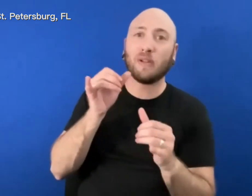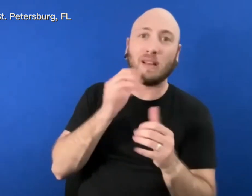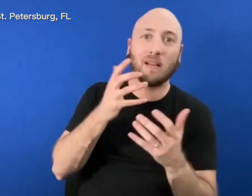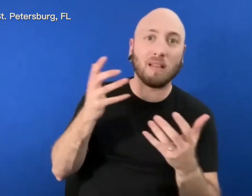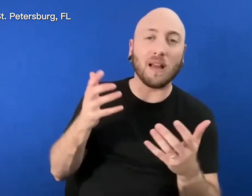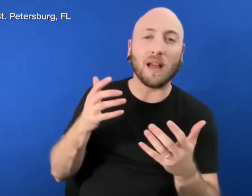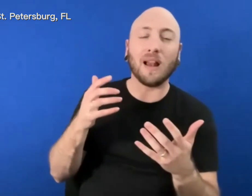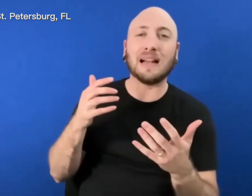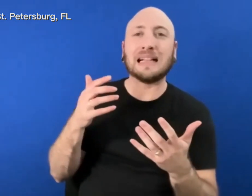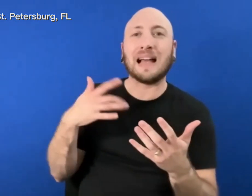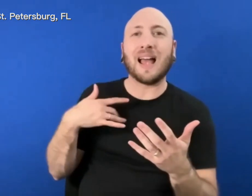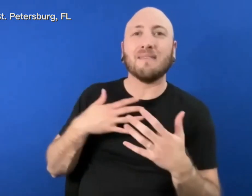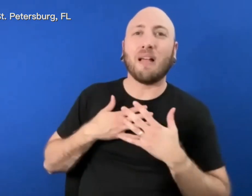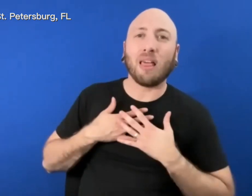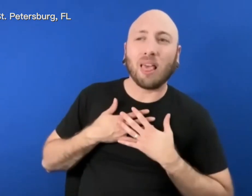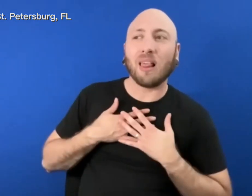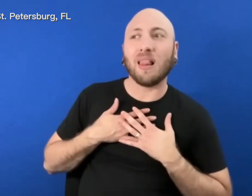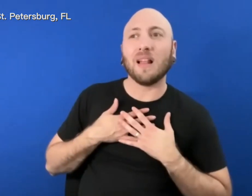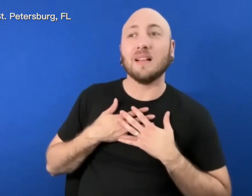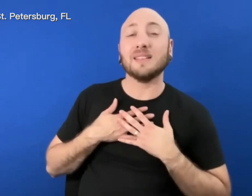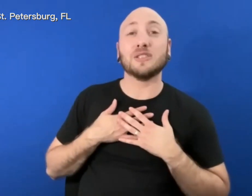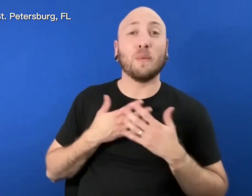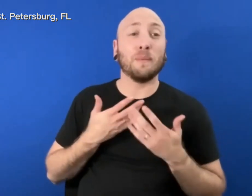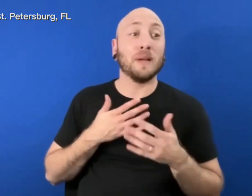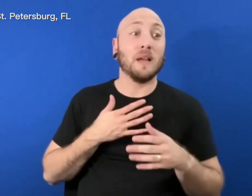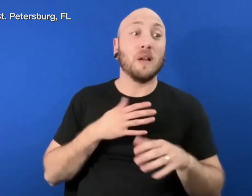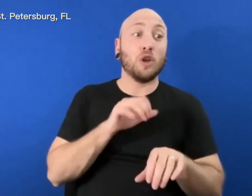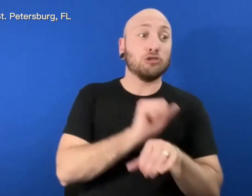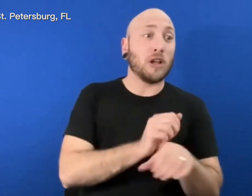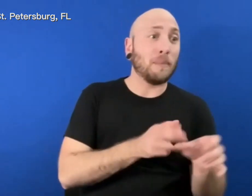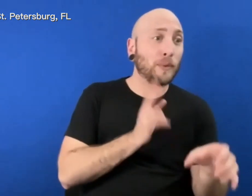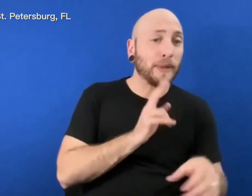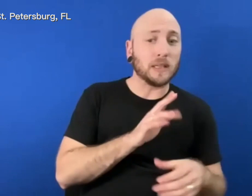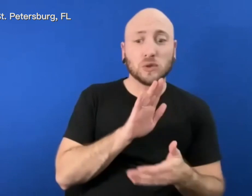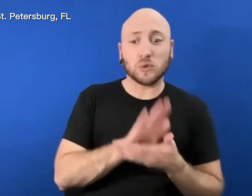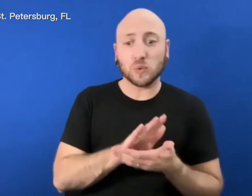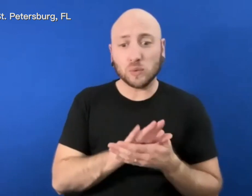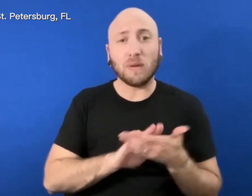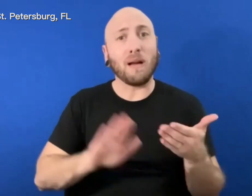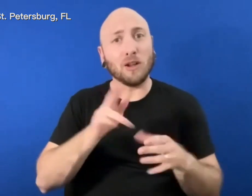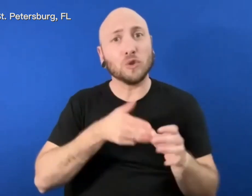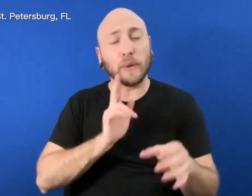I quit this job. I quit school. I quit all the stuff that I was doing. And I went to go take care of my